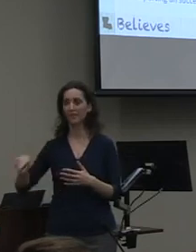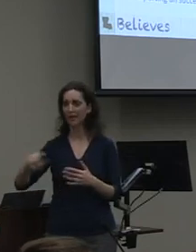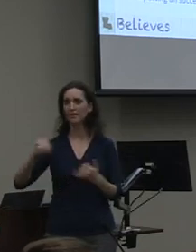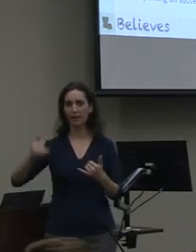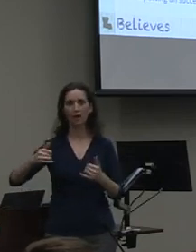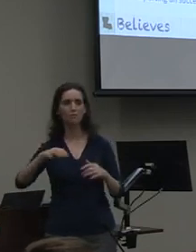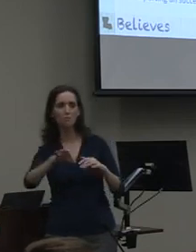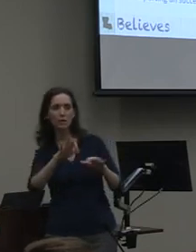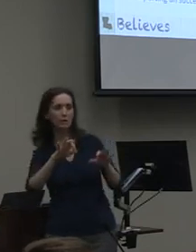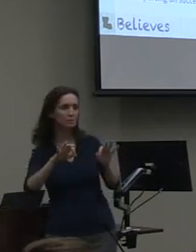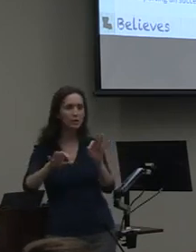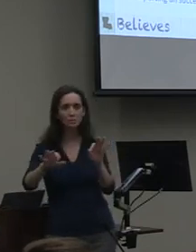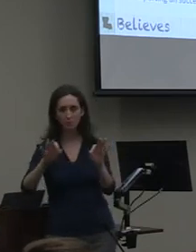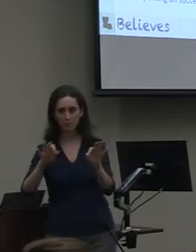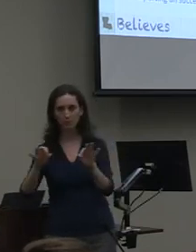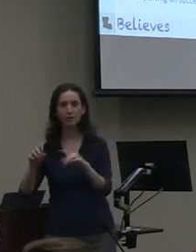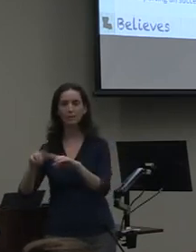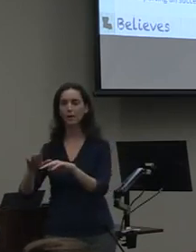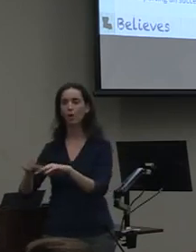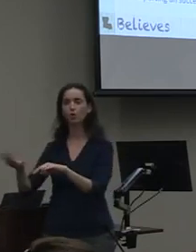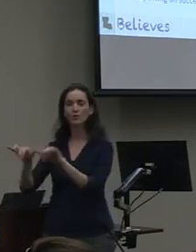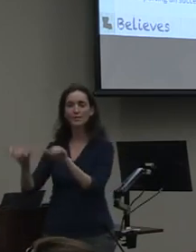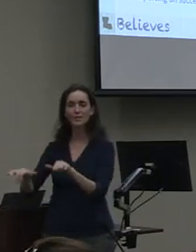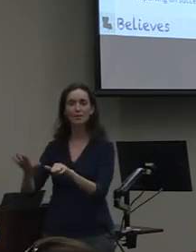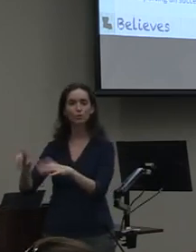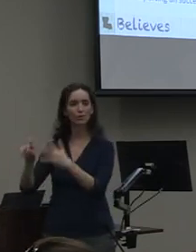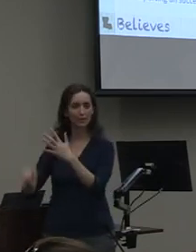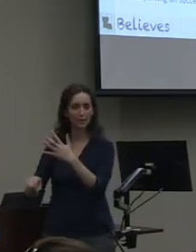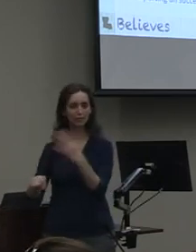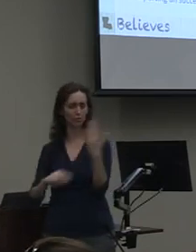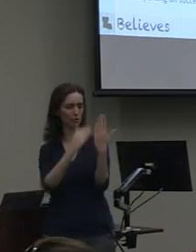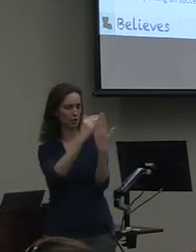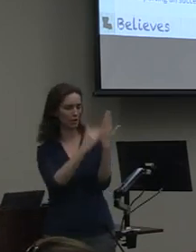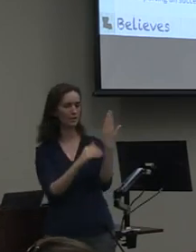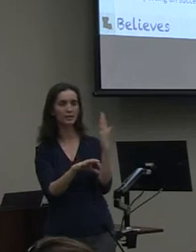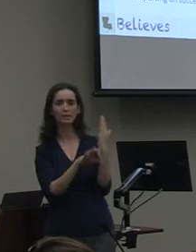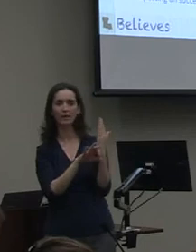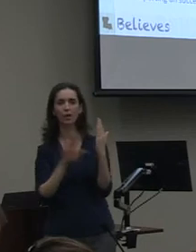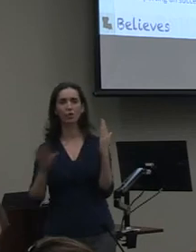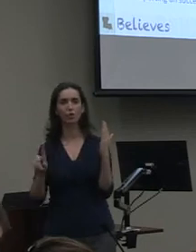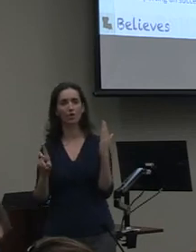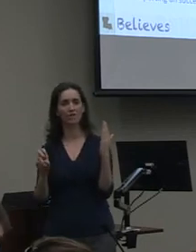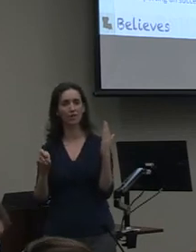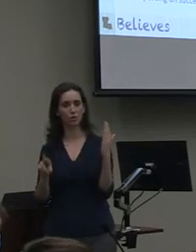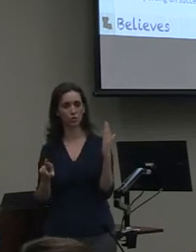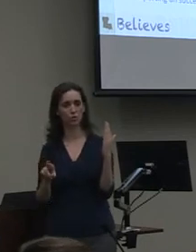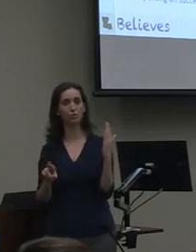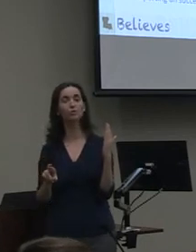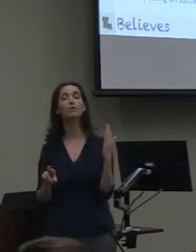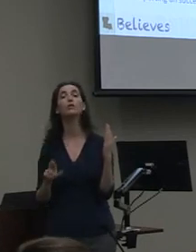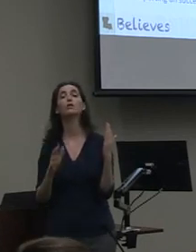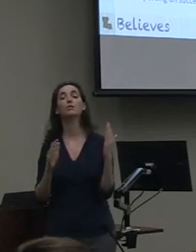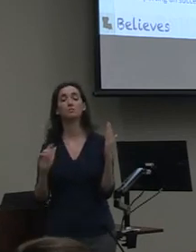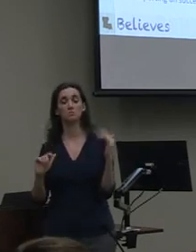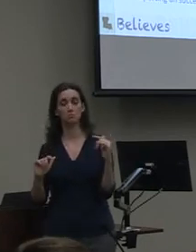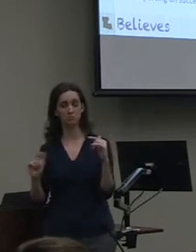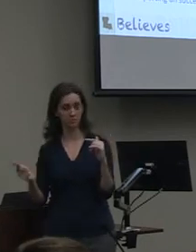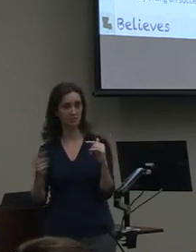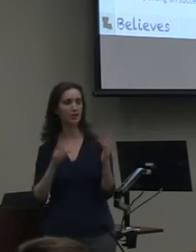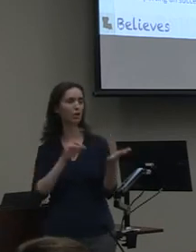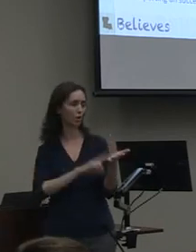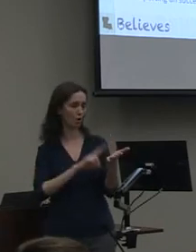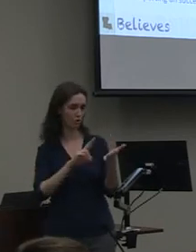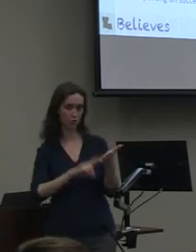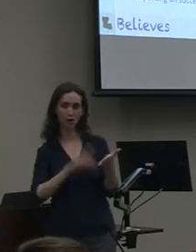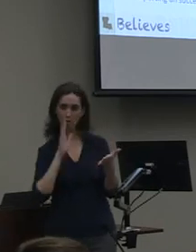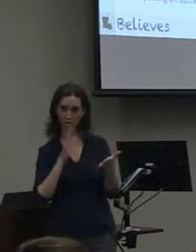vendor based on their system and their system needs. They get to choose their vendor from that list that they want to then contract with to